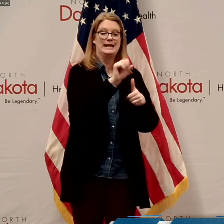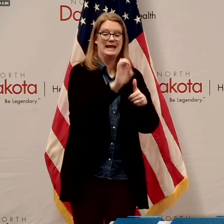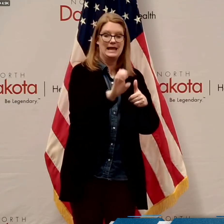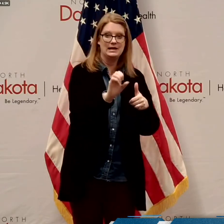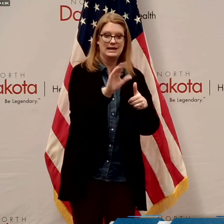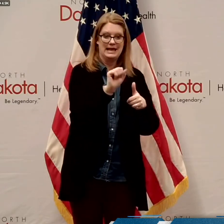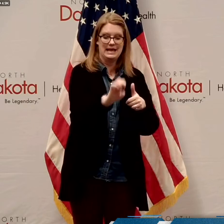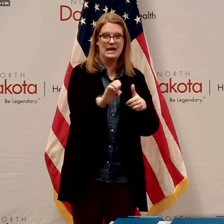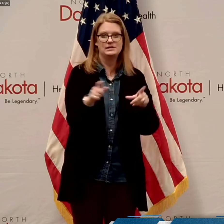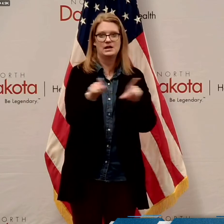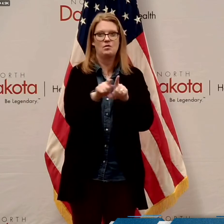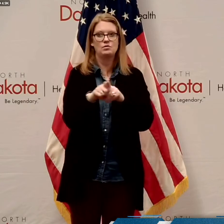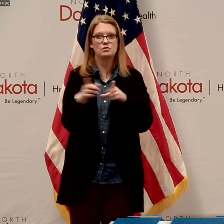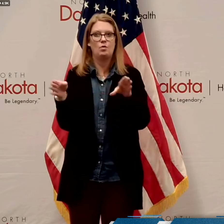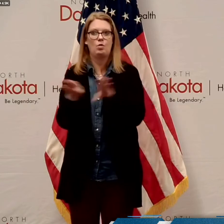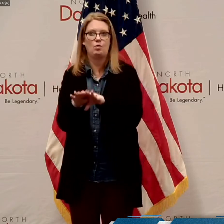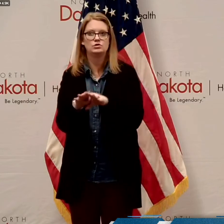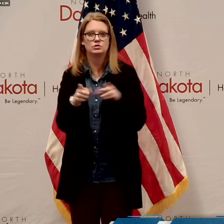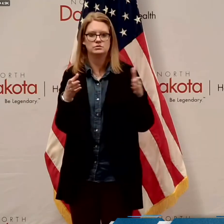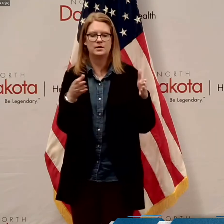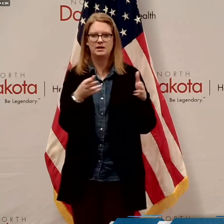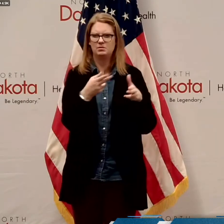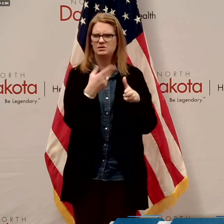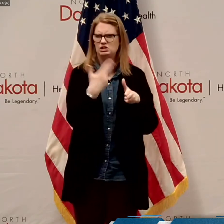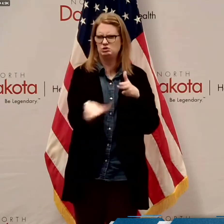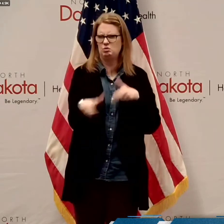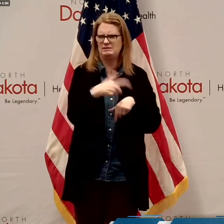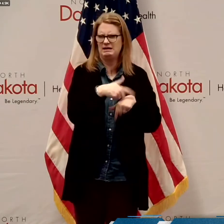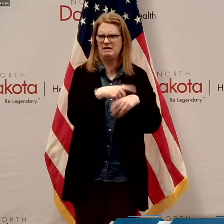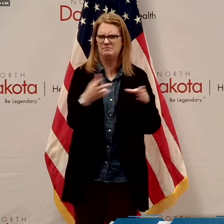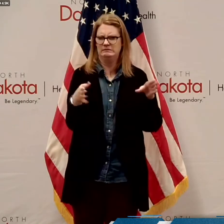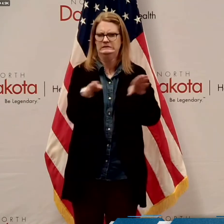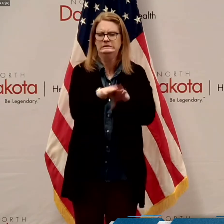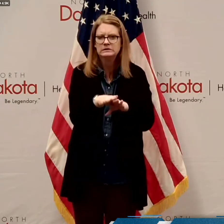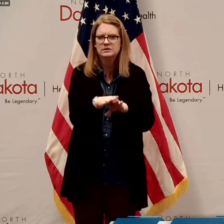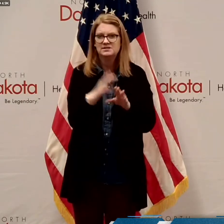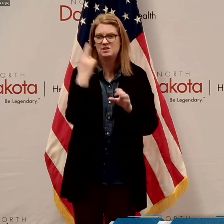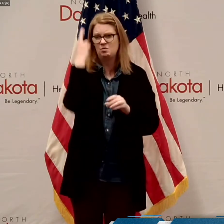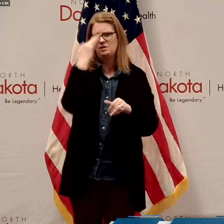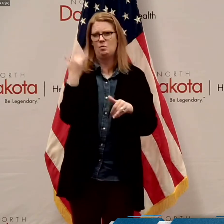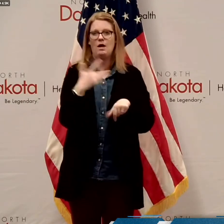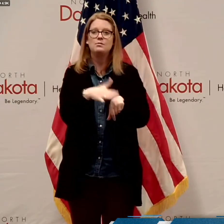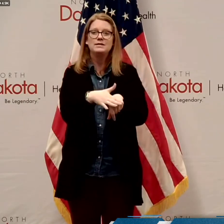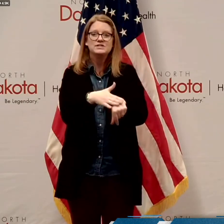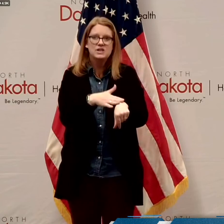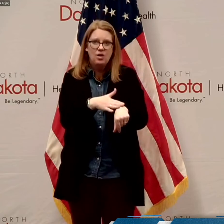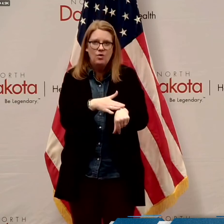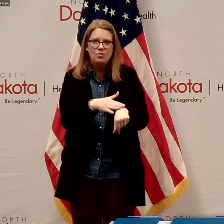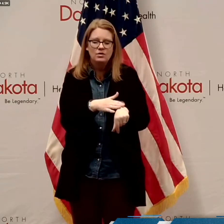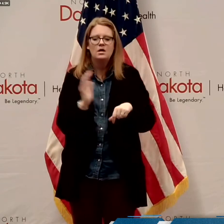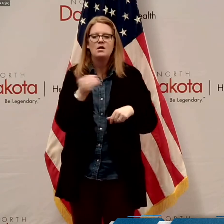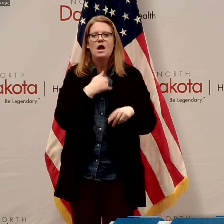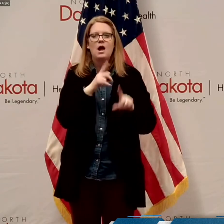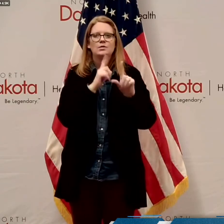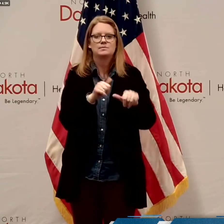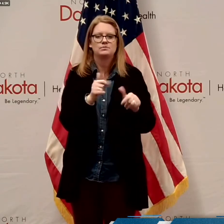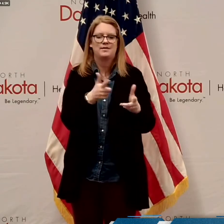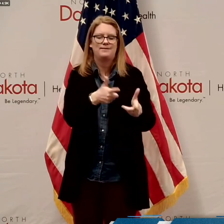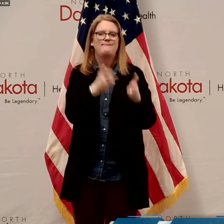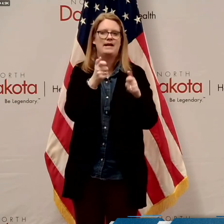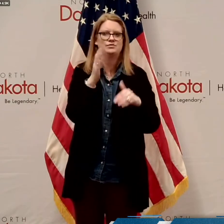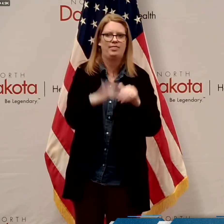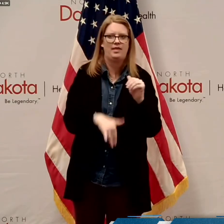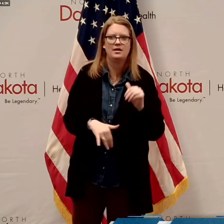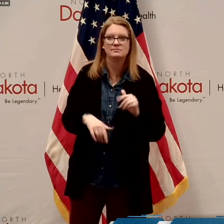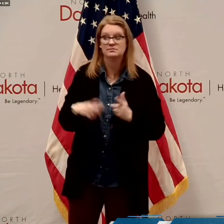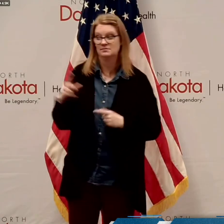when we did closures. It's one of the reasons why we've likely had such good numbers, is because our response was actually much faster